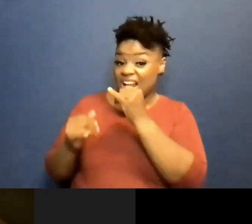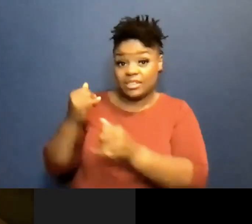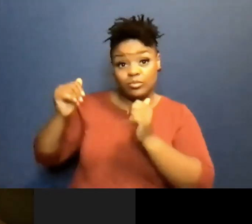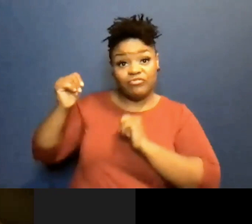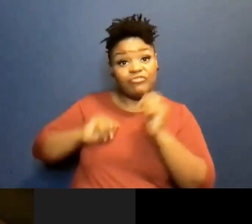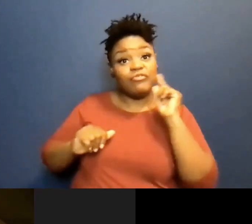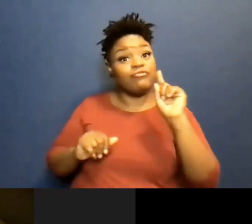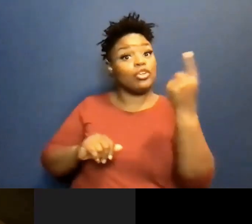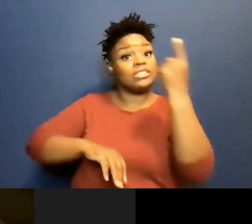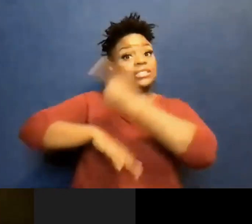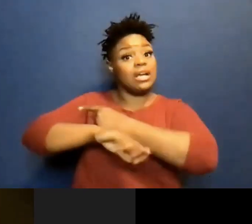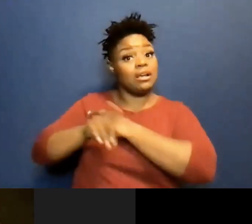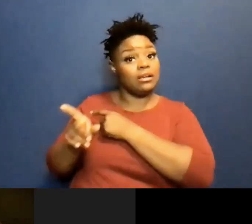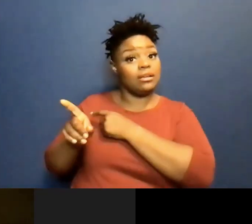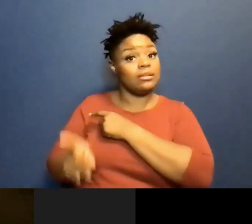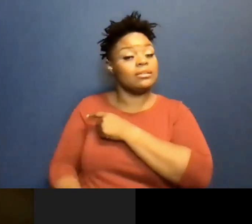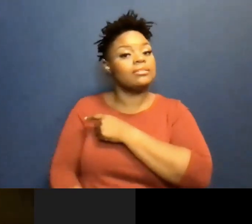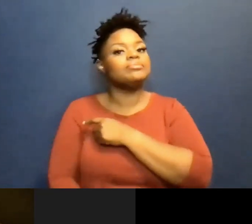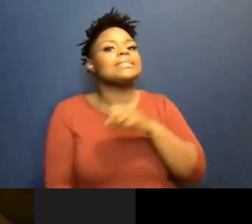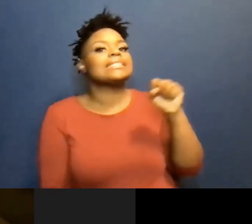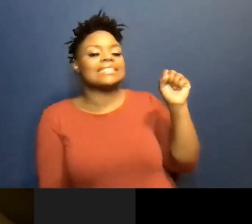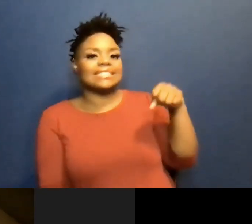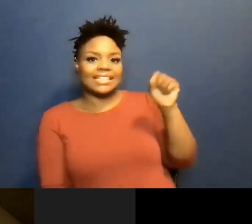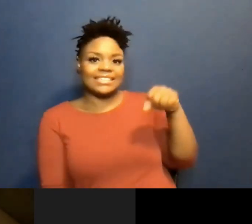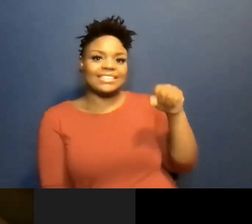on to perform it more than 60 times. So,